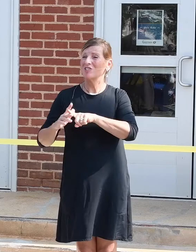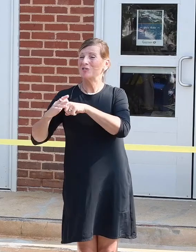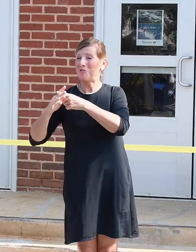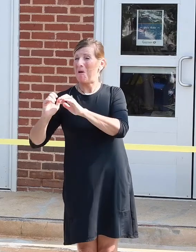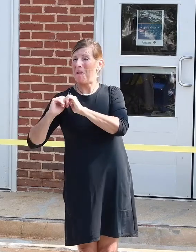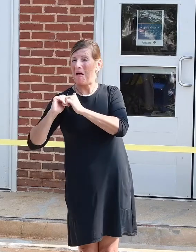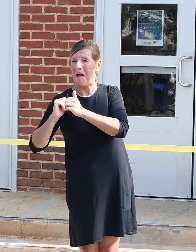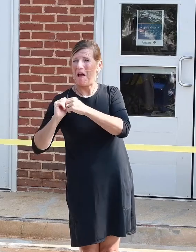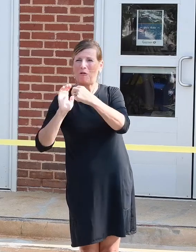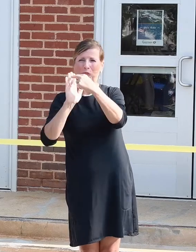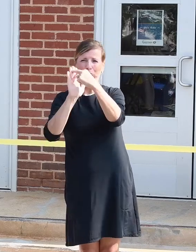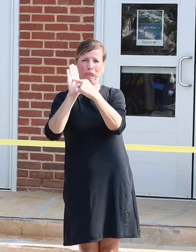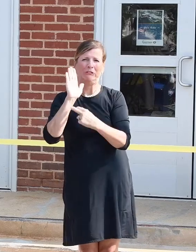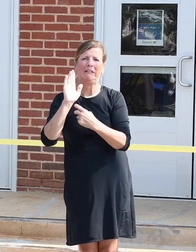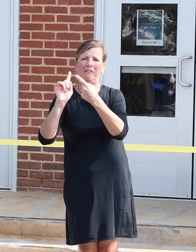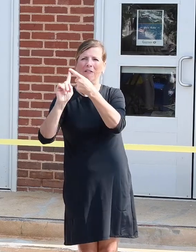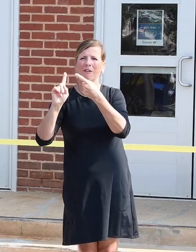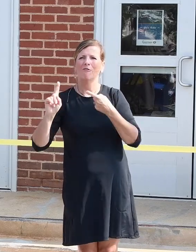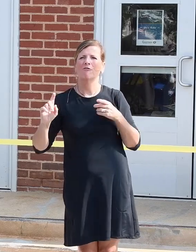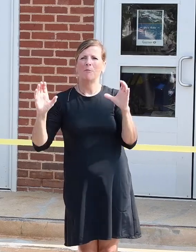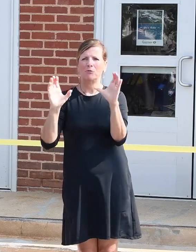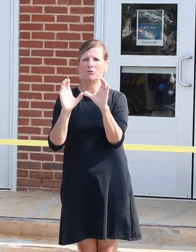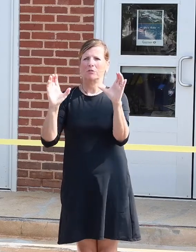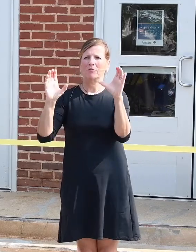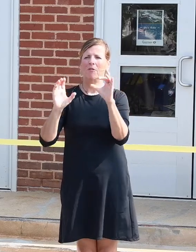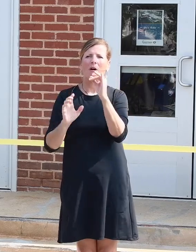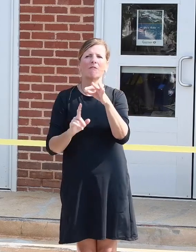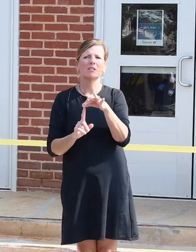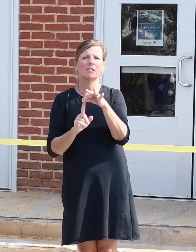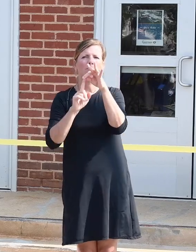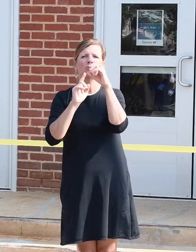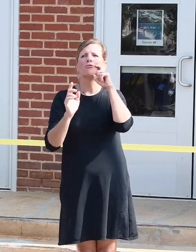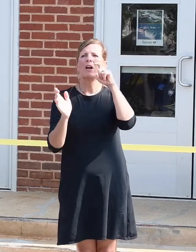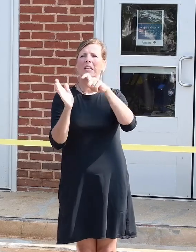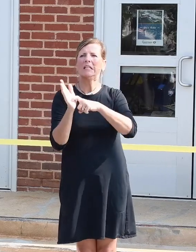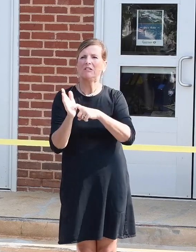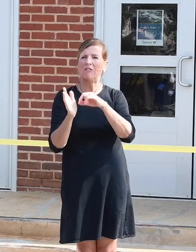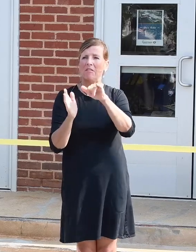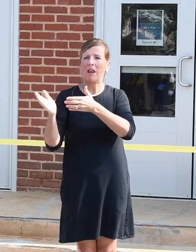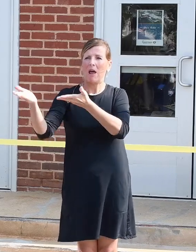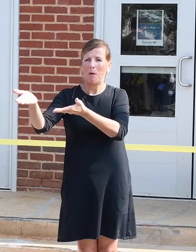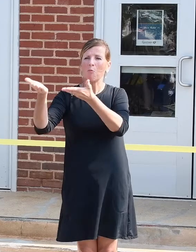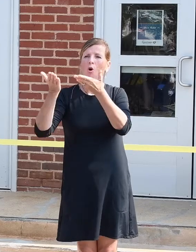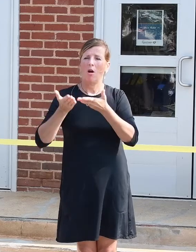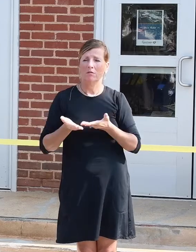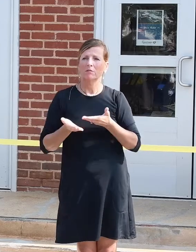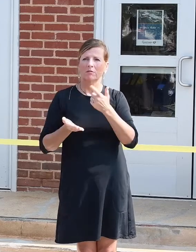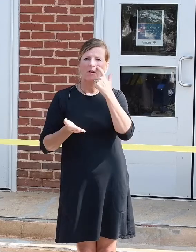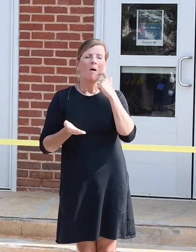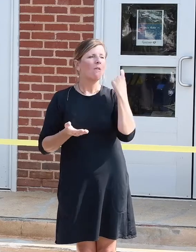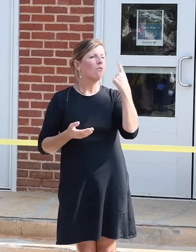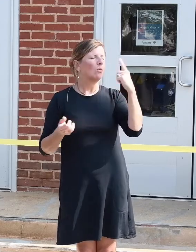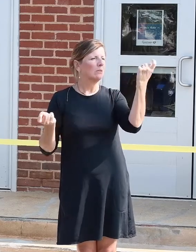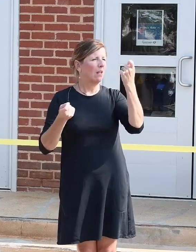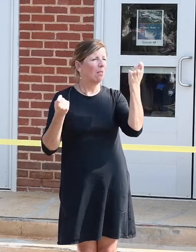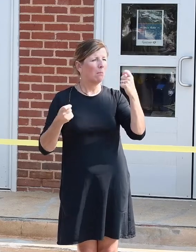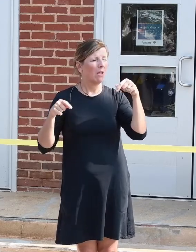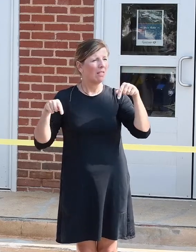by reading from a certificate of special recognition that I brought to celebrate